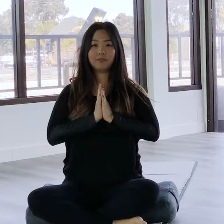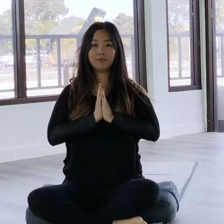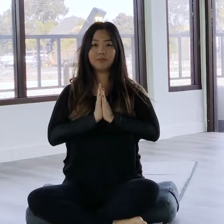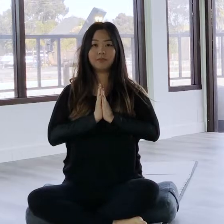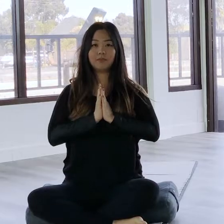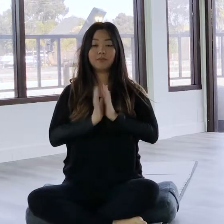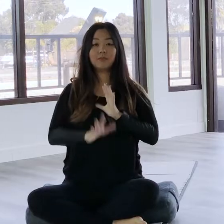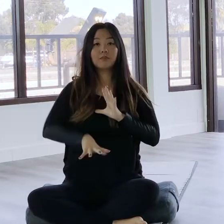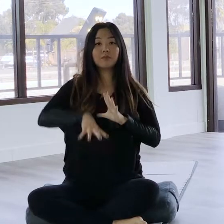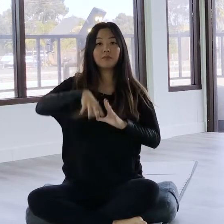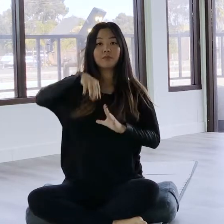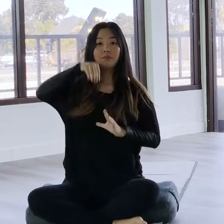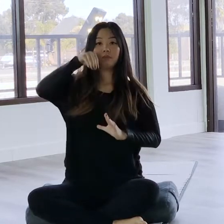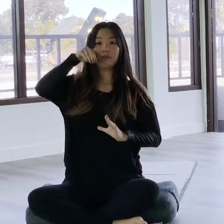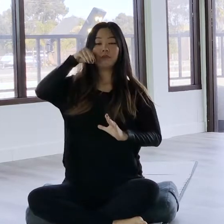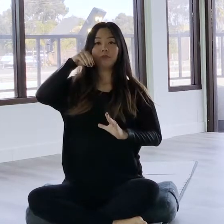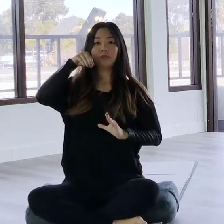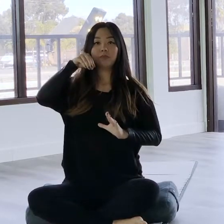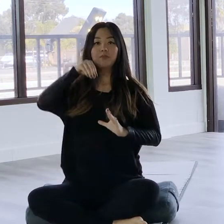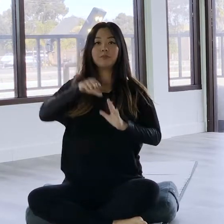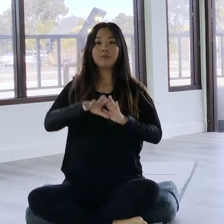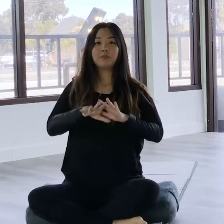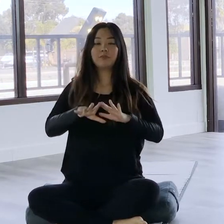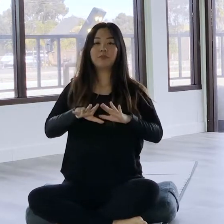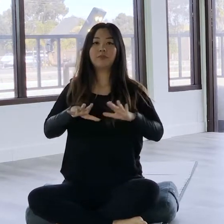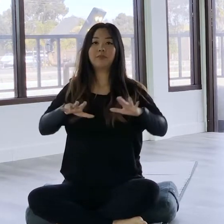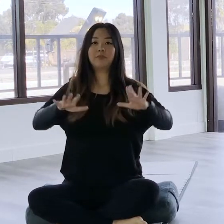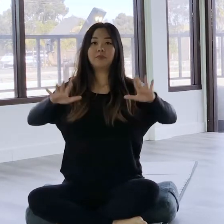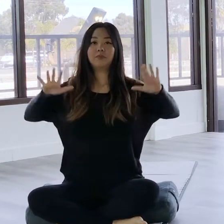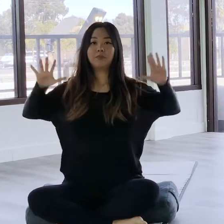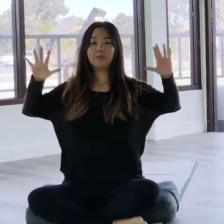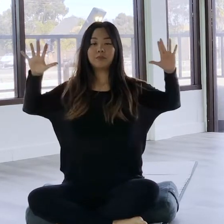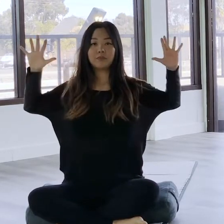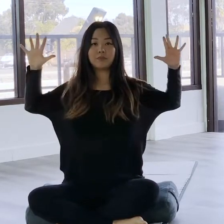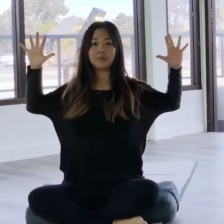Inhale, we're going to open the heart, coming into cactus.